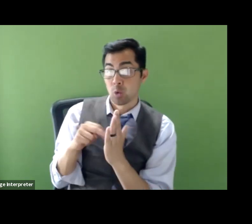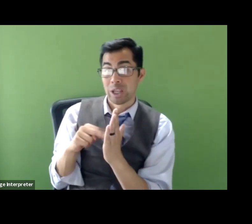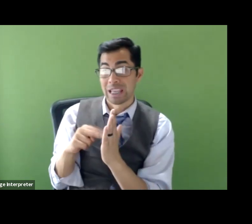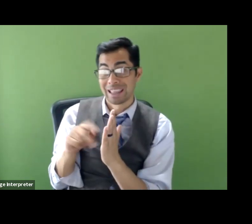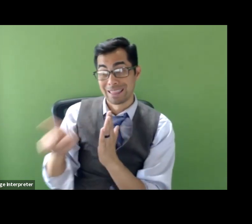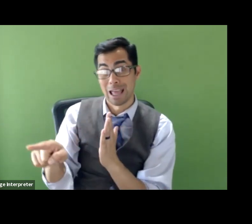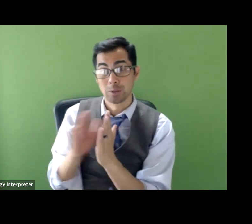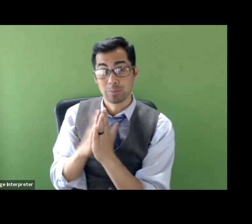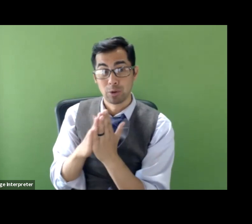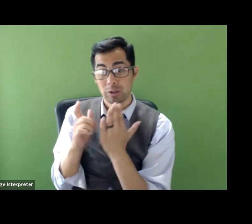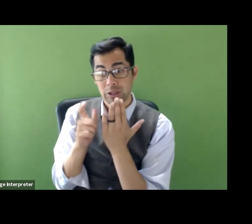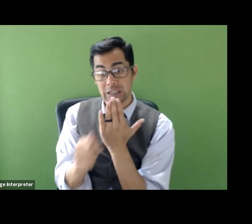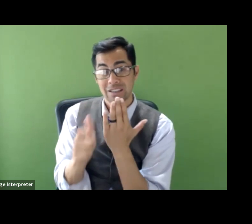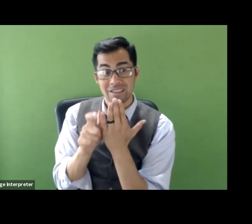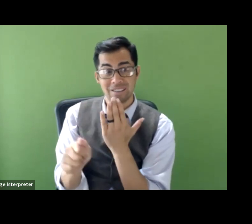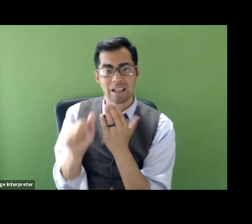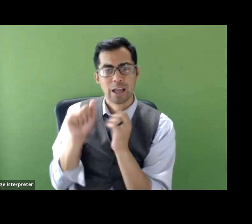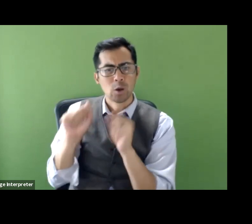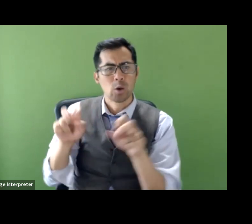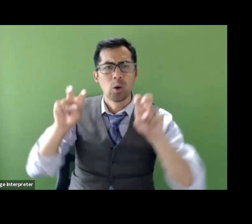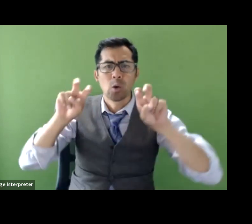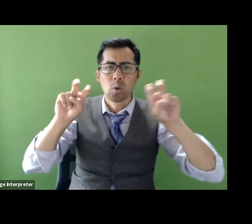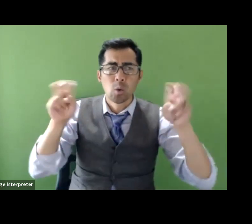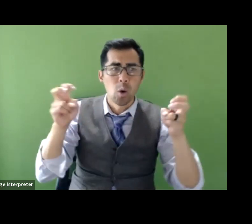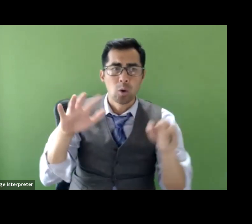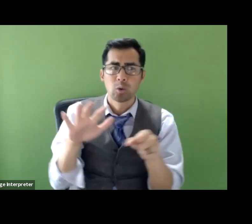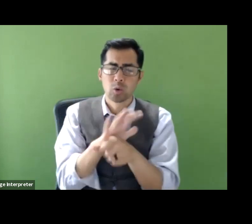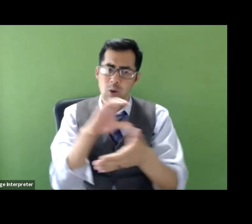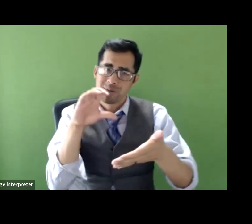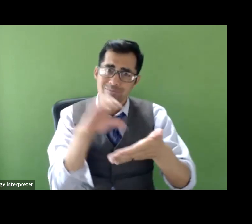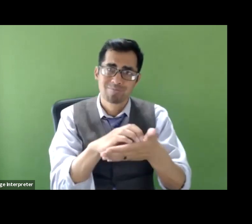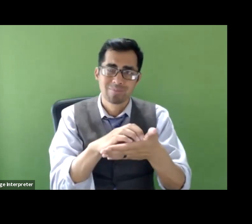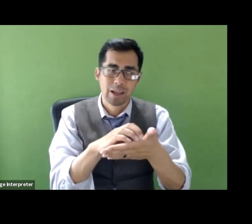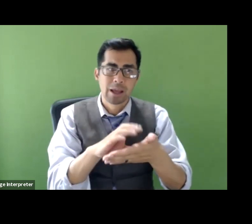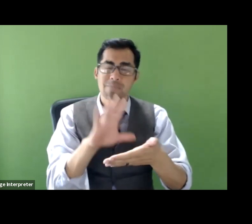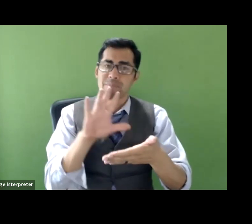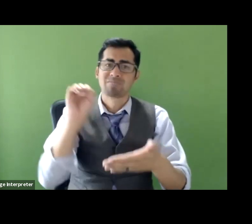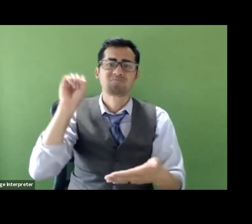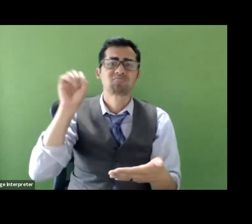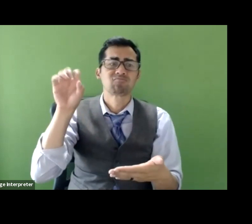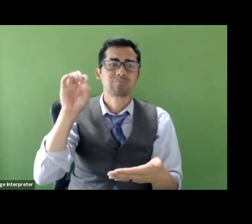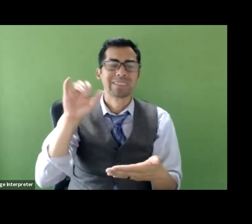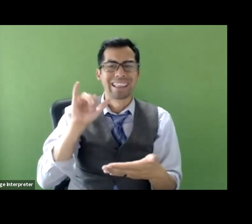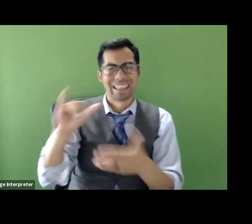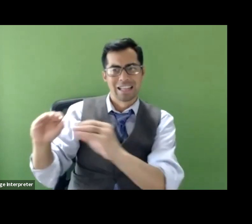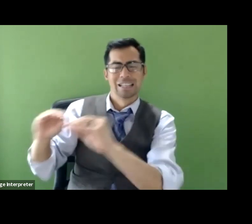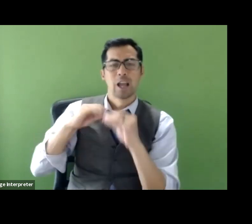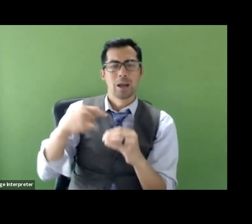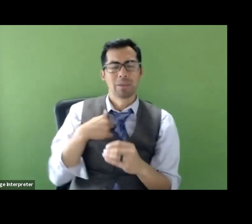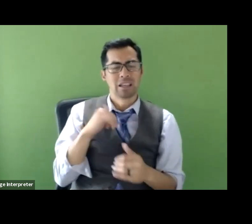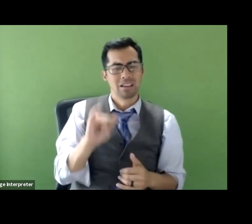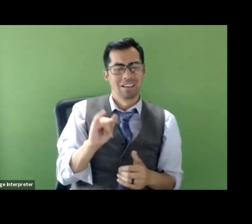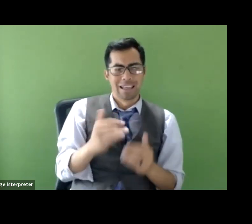to the point where I could quote entire passages by heart taught me some of my earliest lessons in